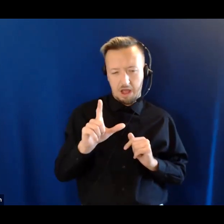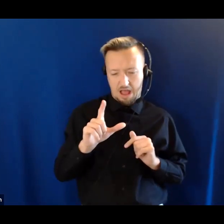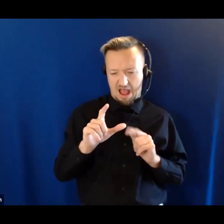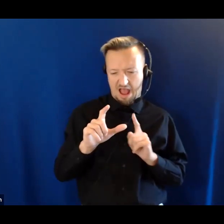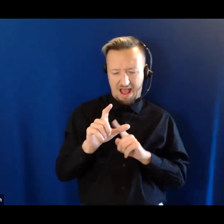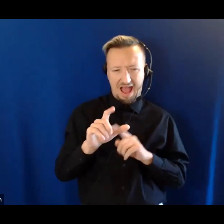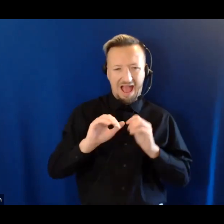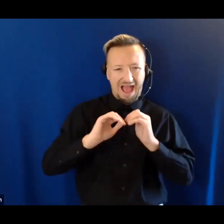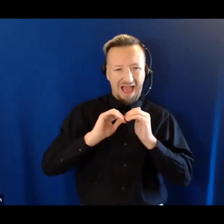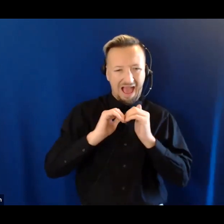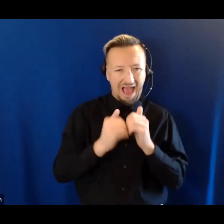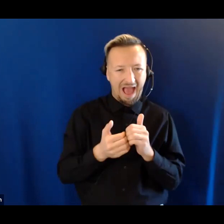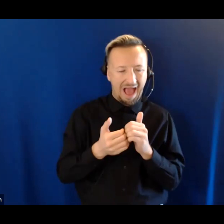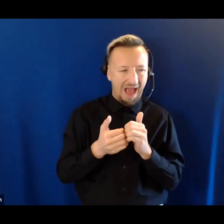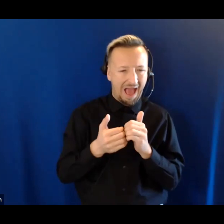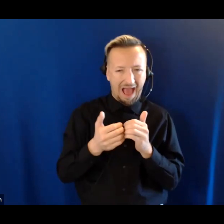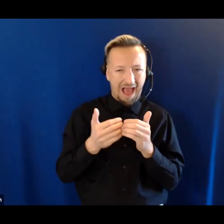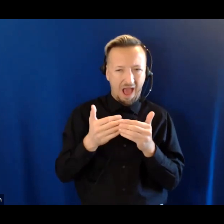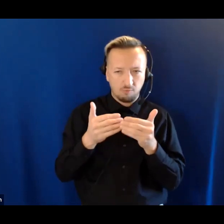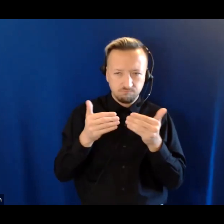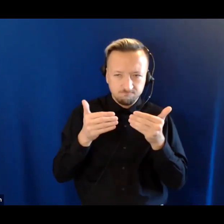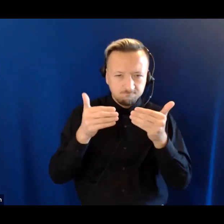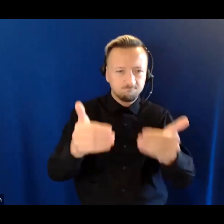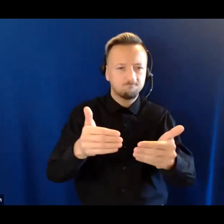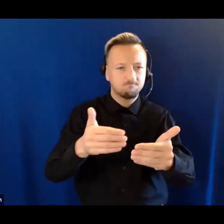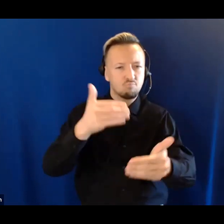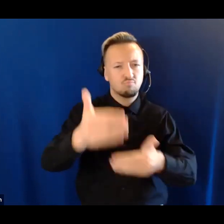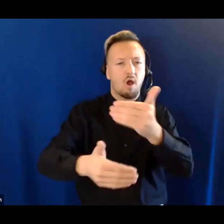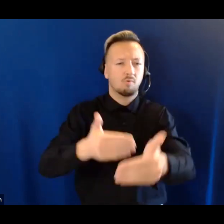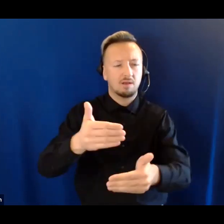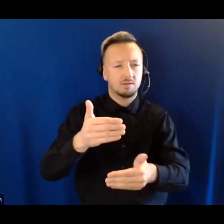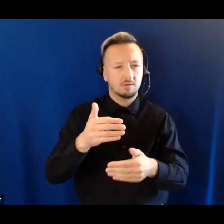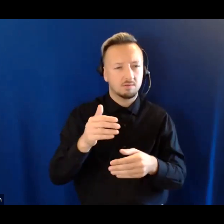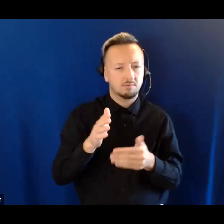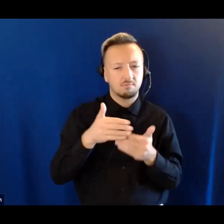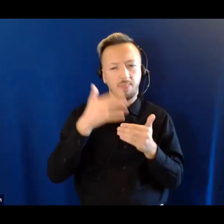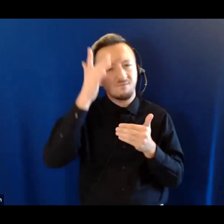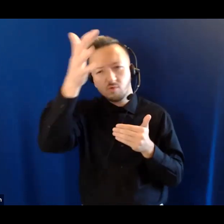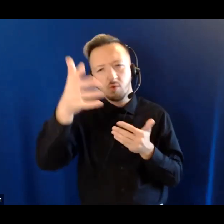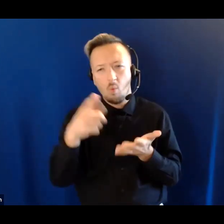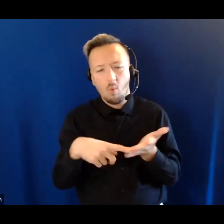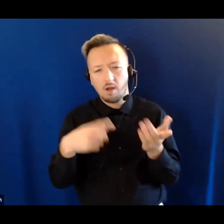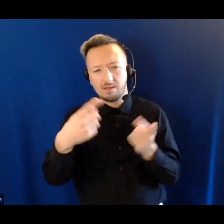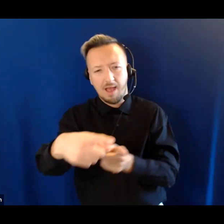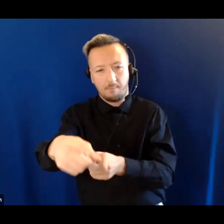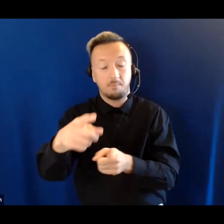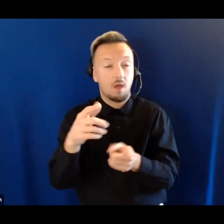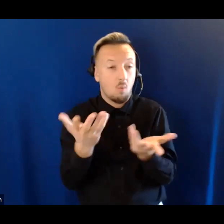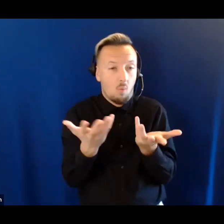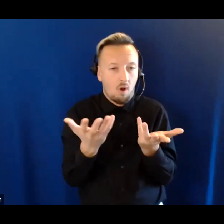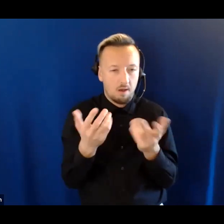this this movement forward? And I think that it comes down to